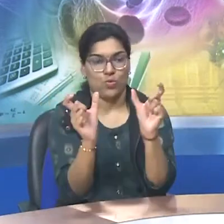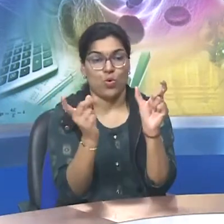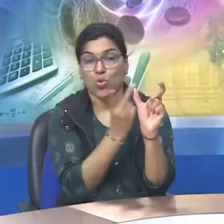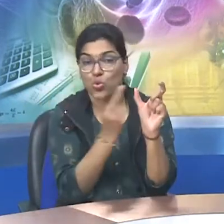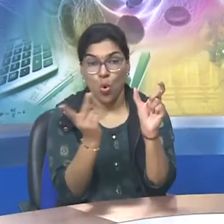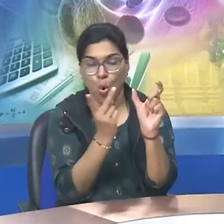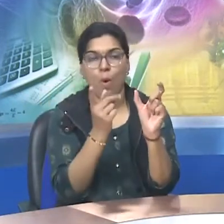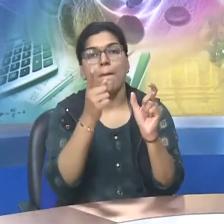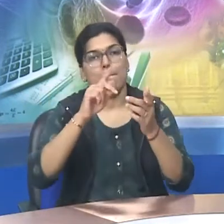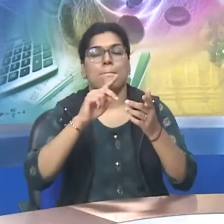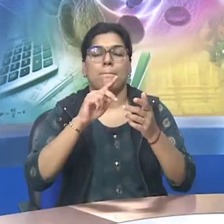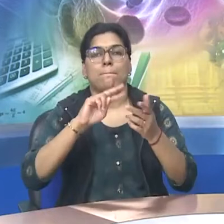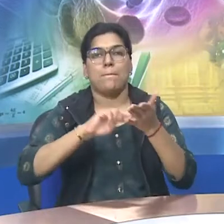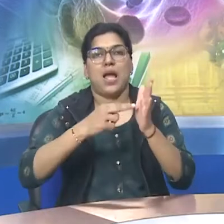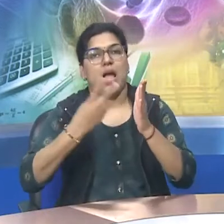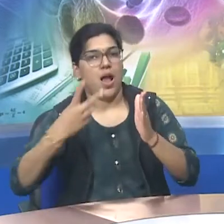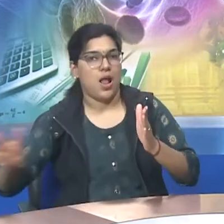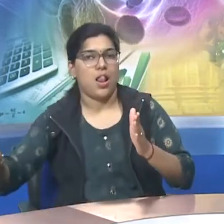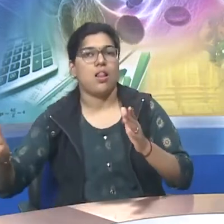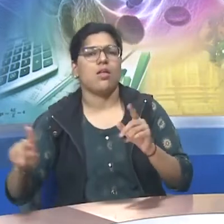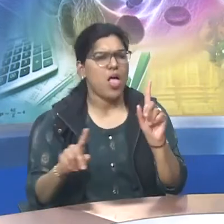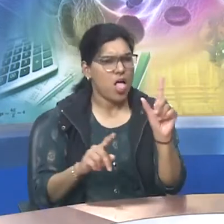the difference of both the words.